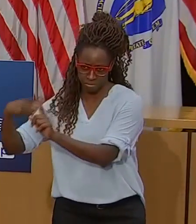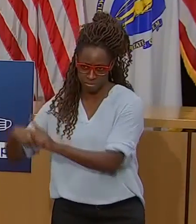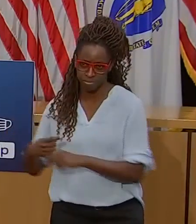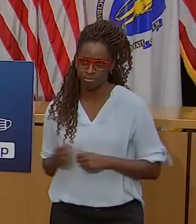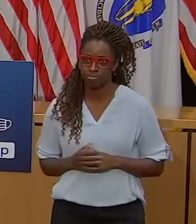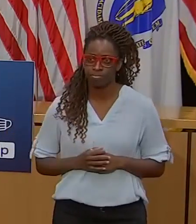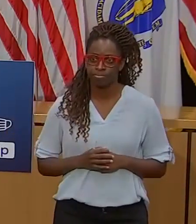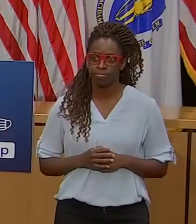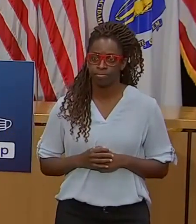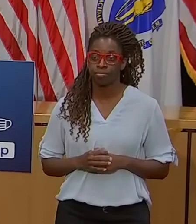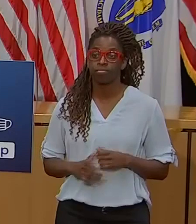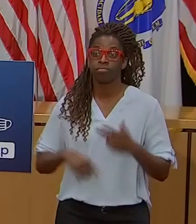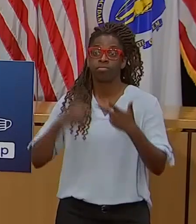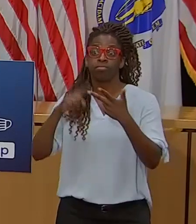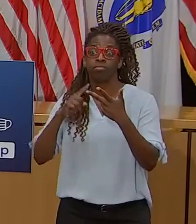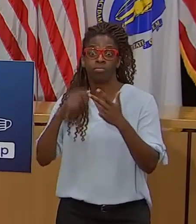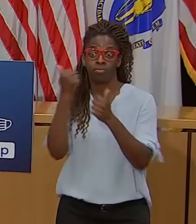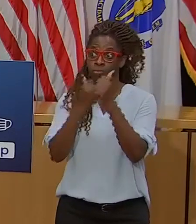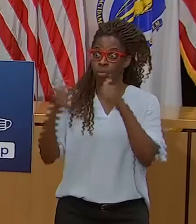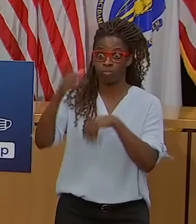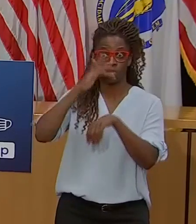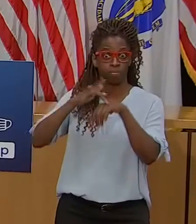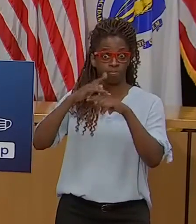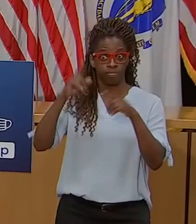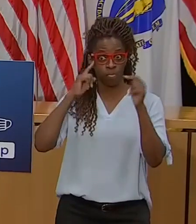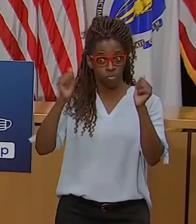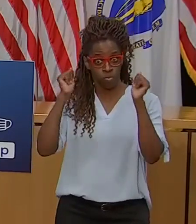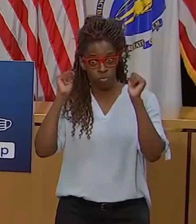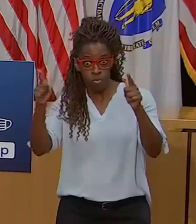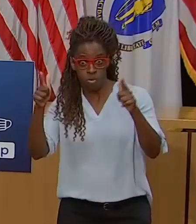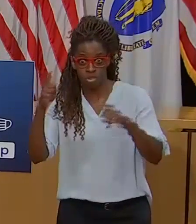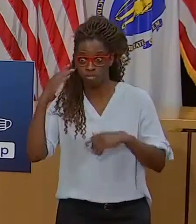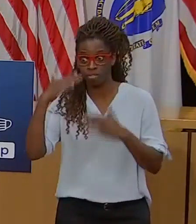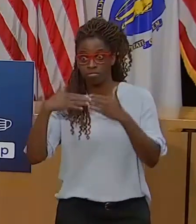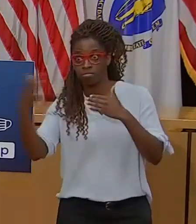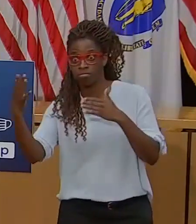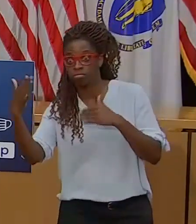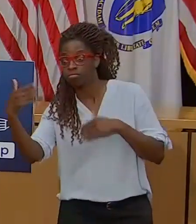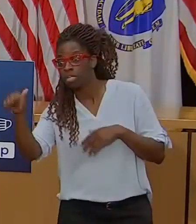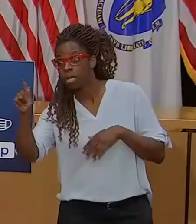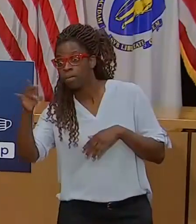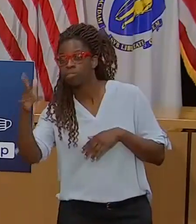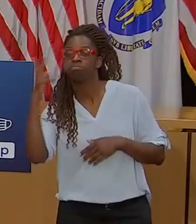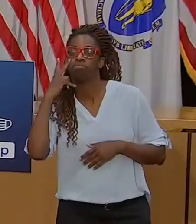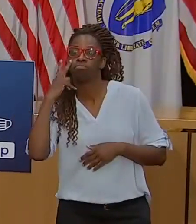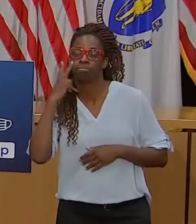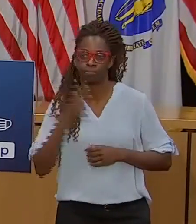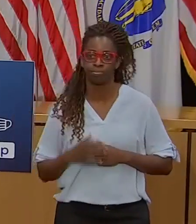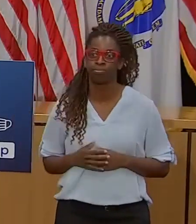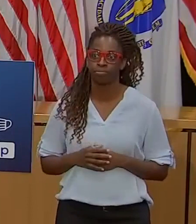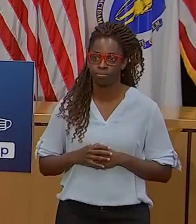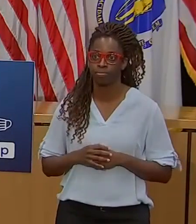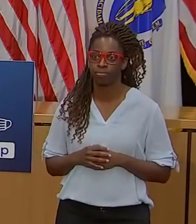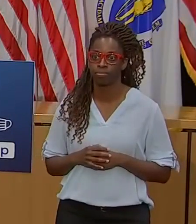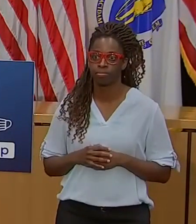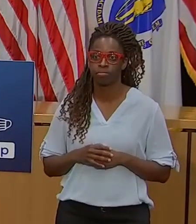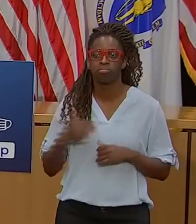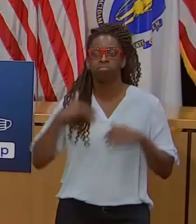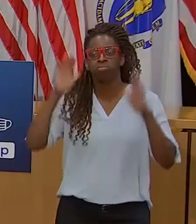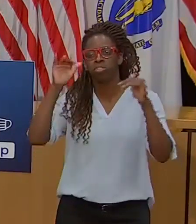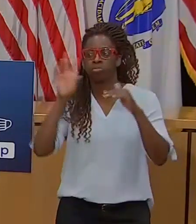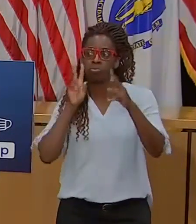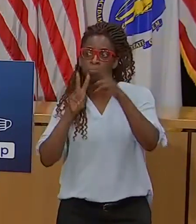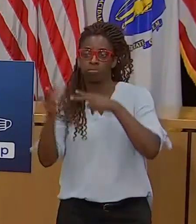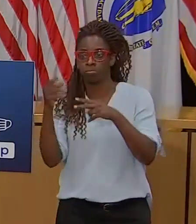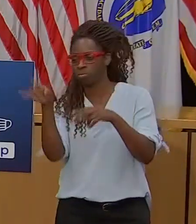our estimate is that this segment of the population could start getting vaccinated sometime in the spring. That means two